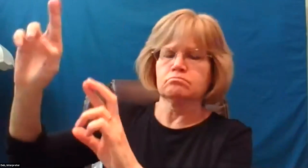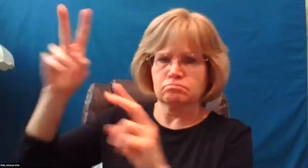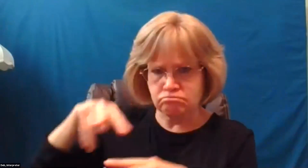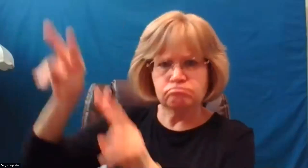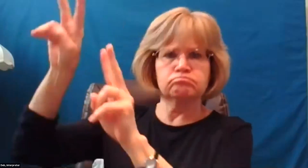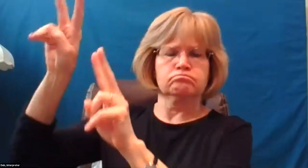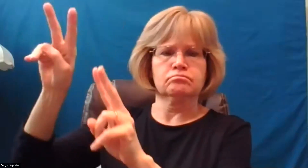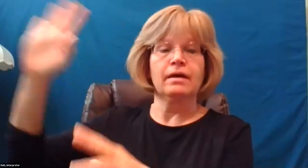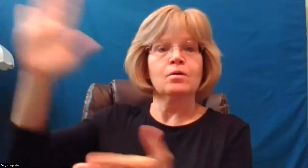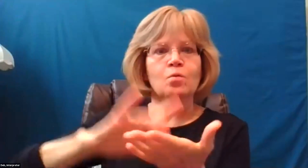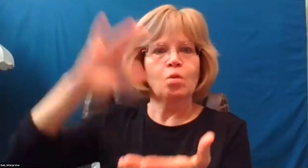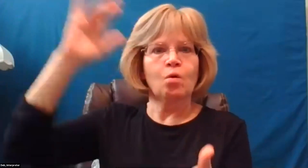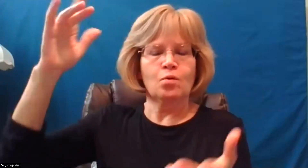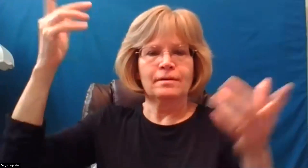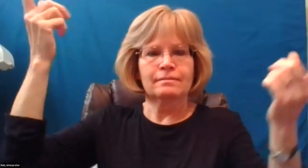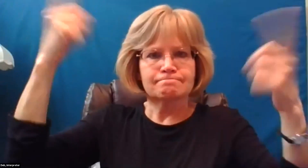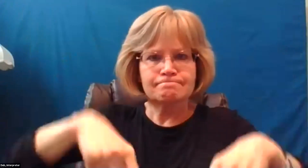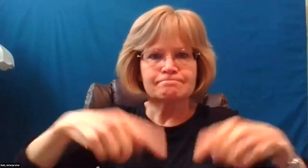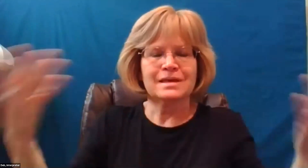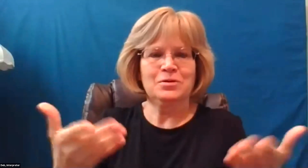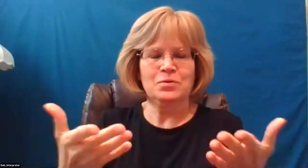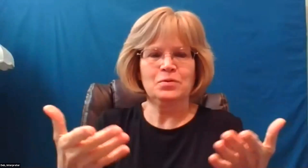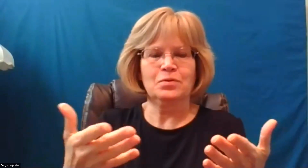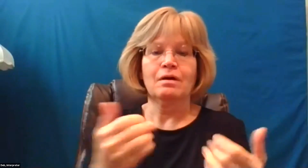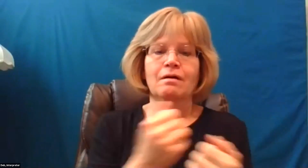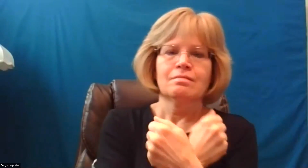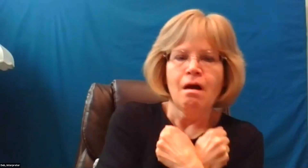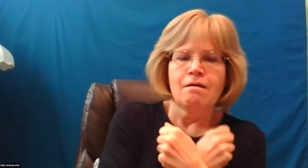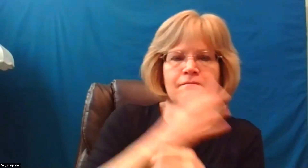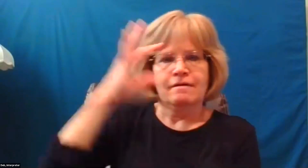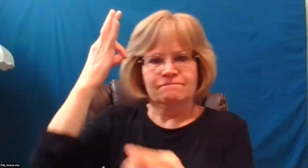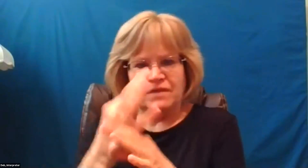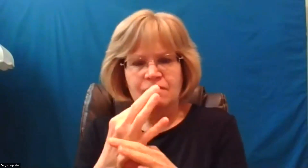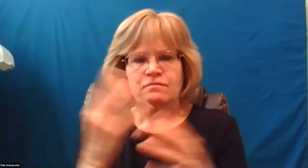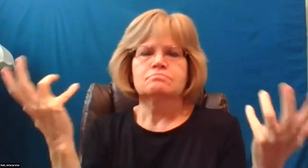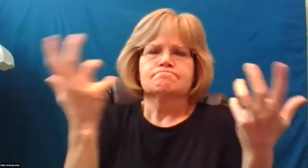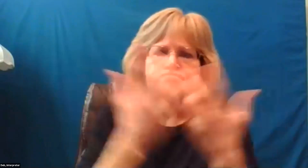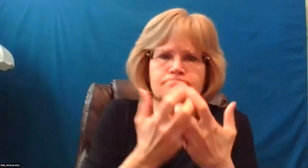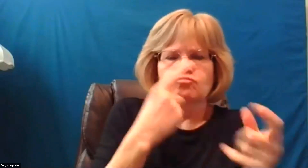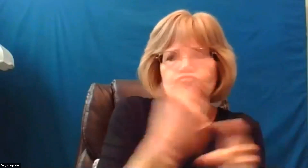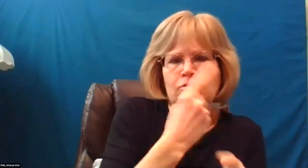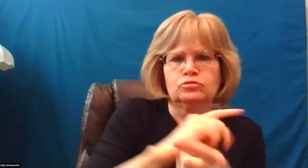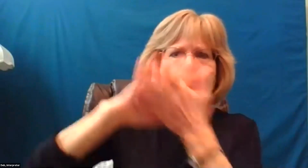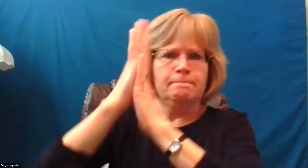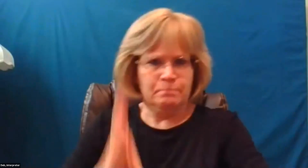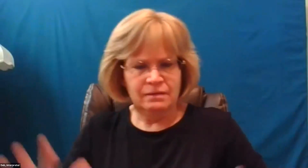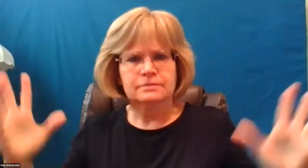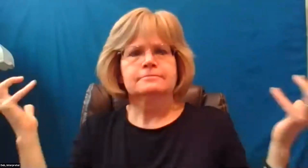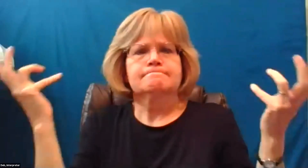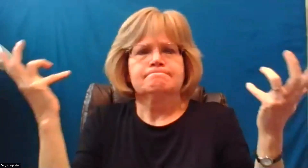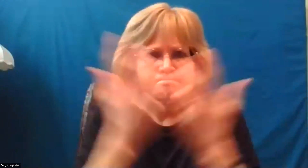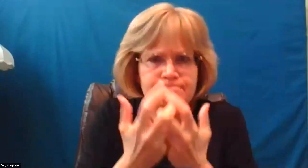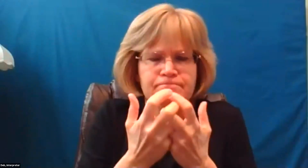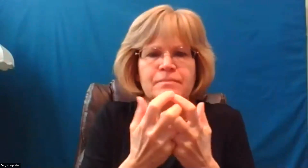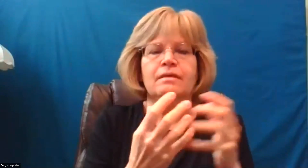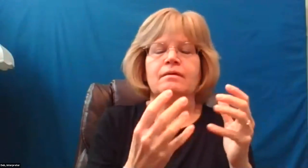our land. Steadfast love and faithfulness will meet. Righteousness and peace will kiss each other. Faithfulness will